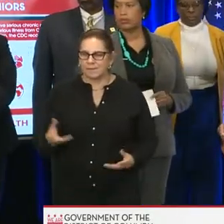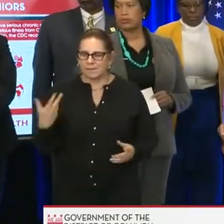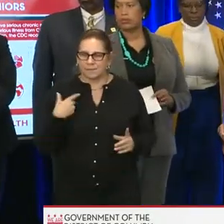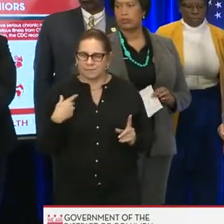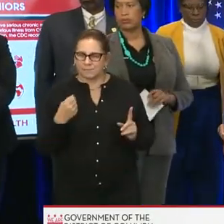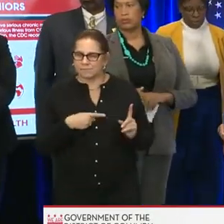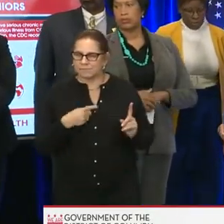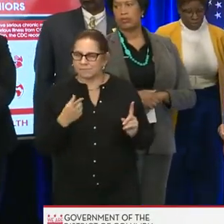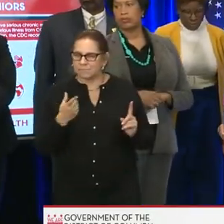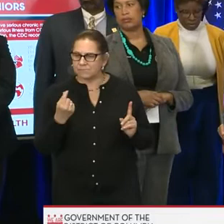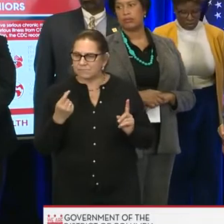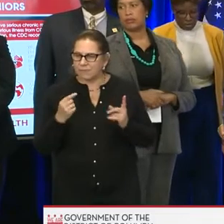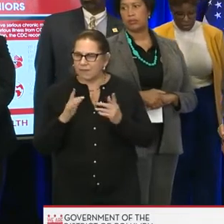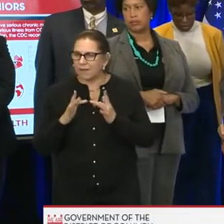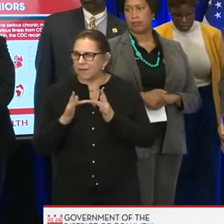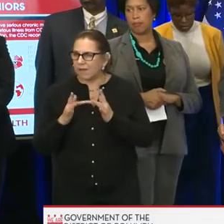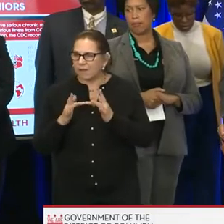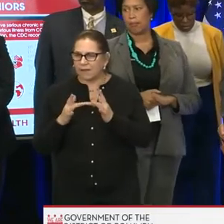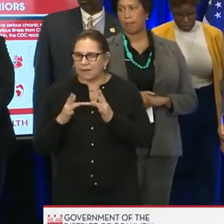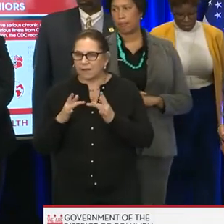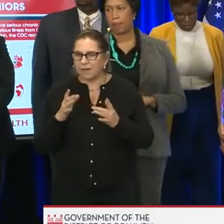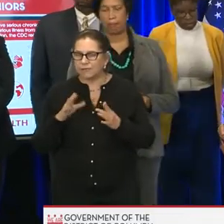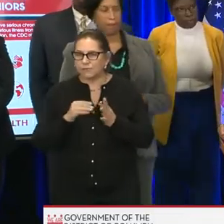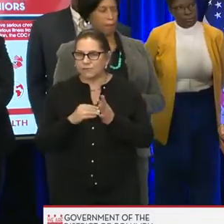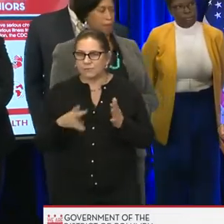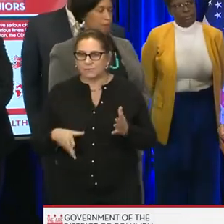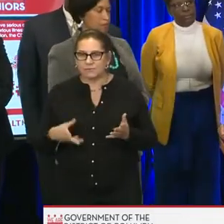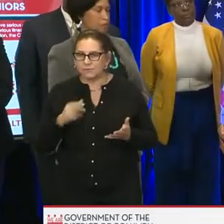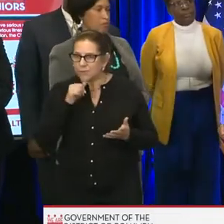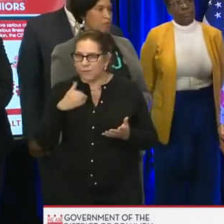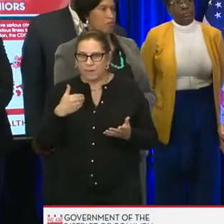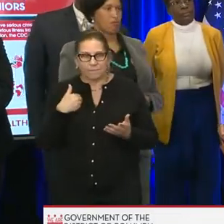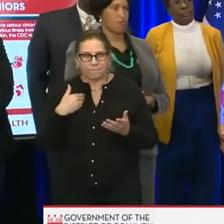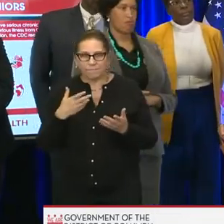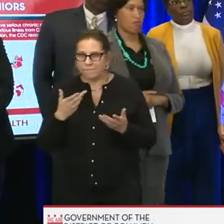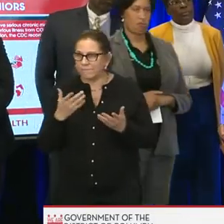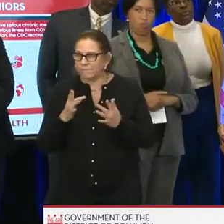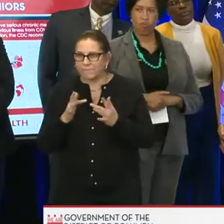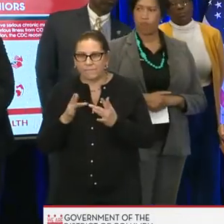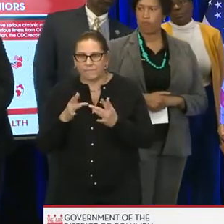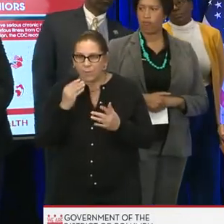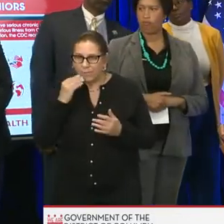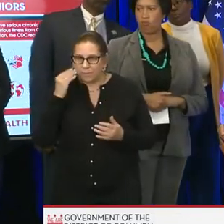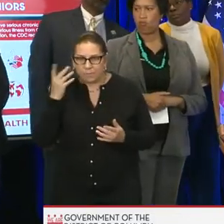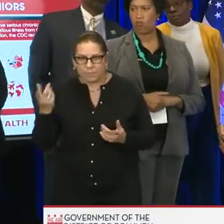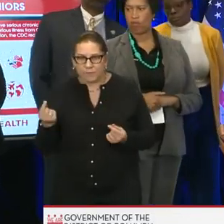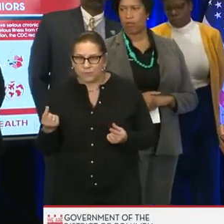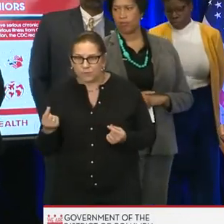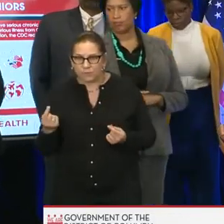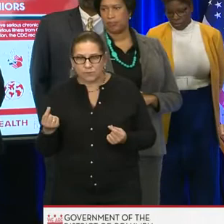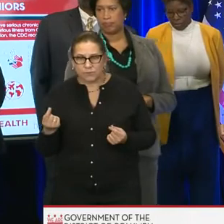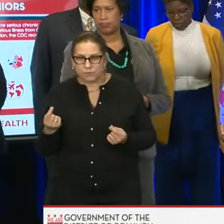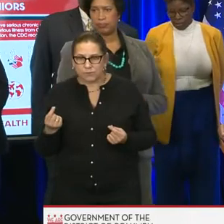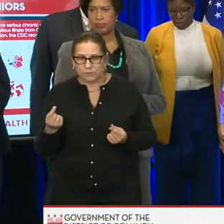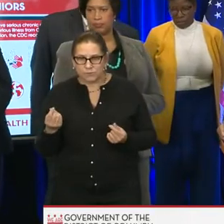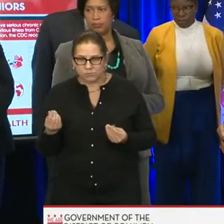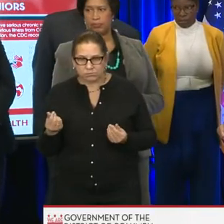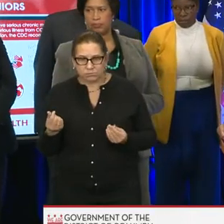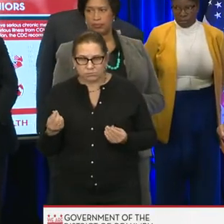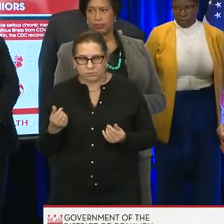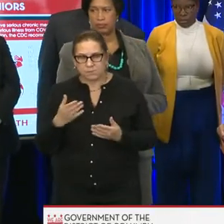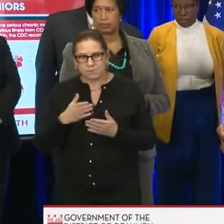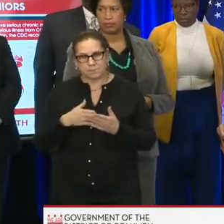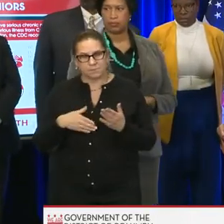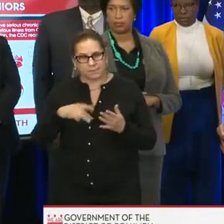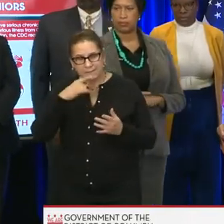online website. What if students do not have access to that website? I understand while a lot of kids have access to internet,